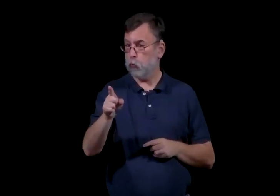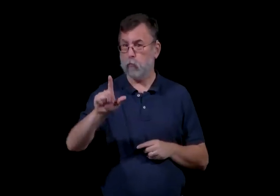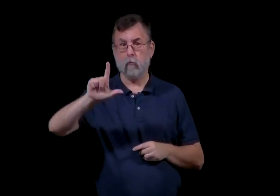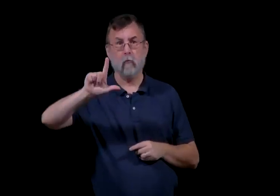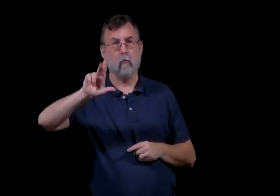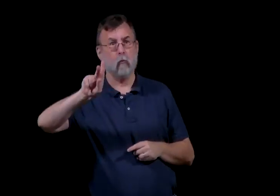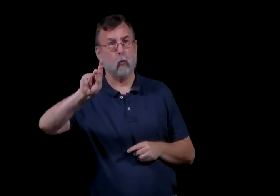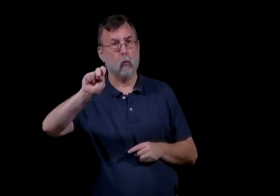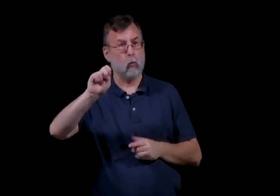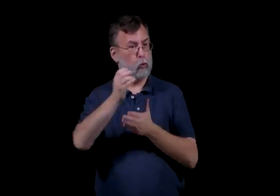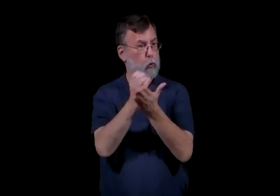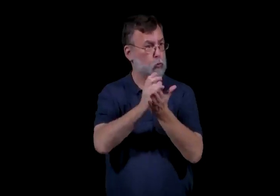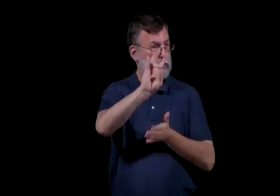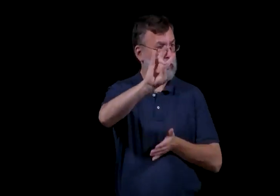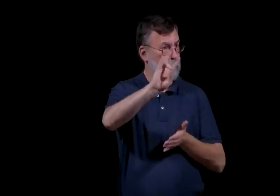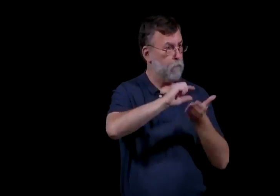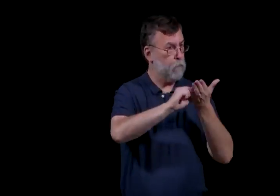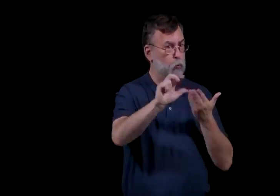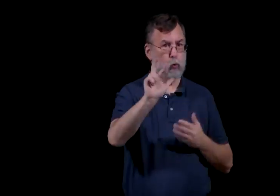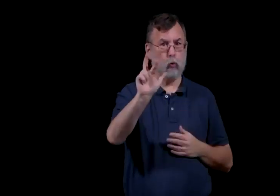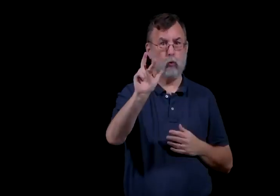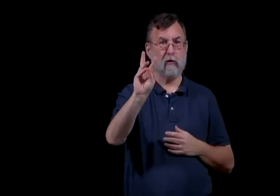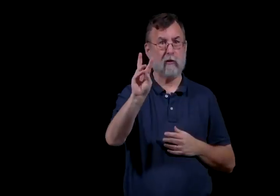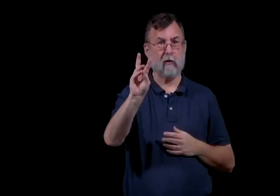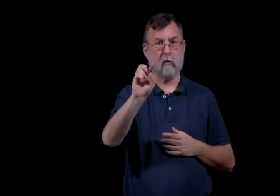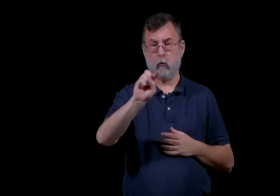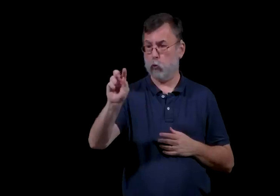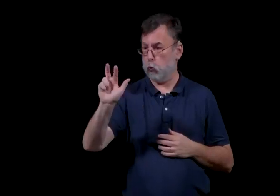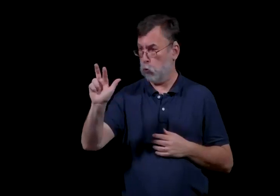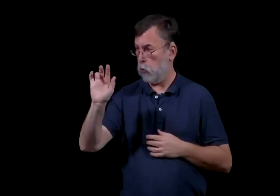is true. This is in Luke chapter 7, verse